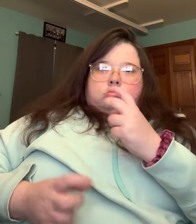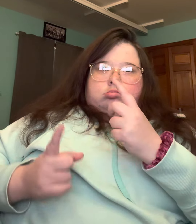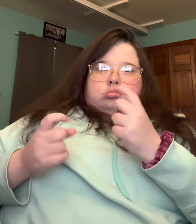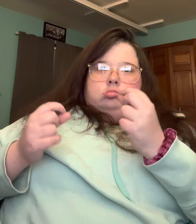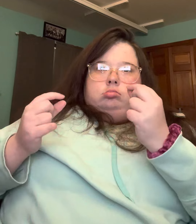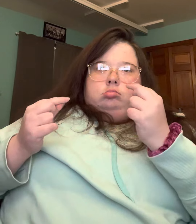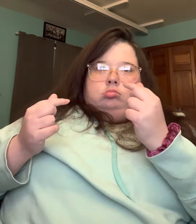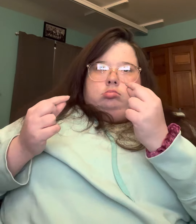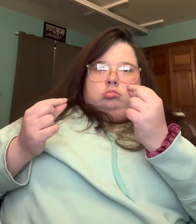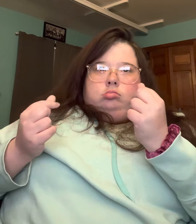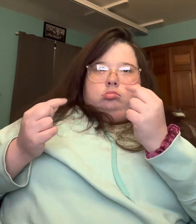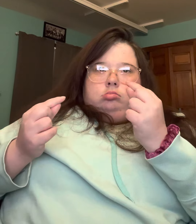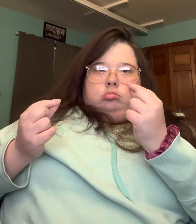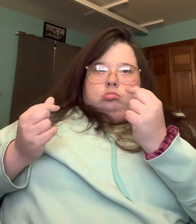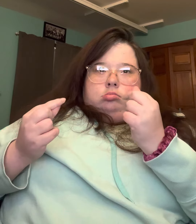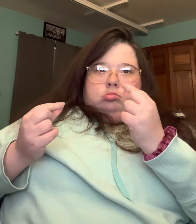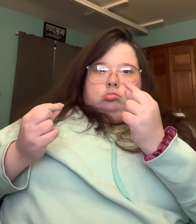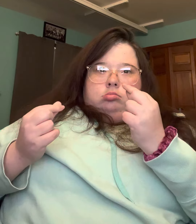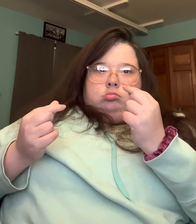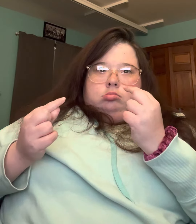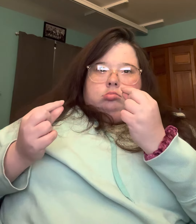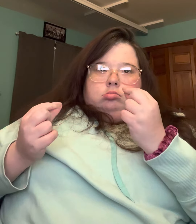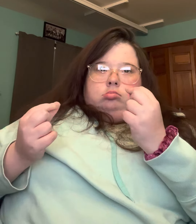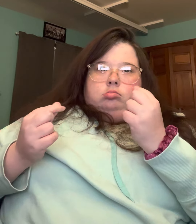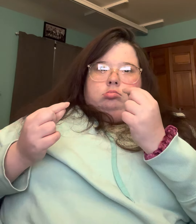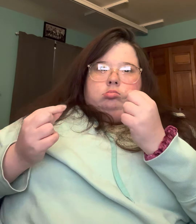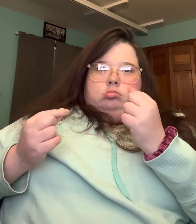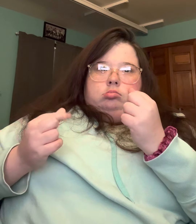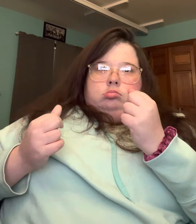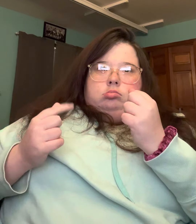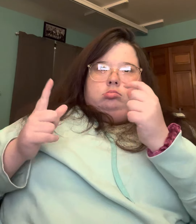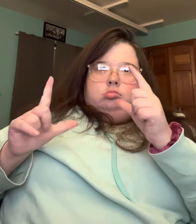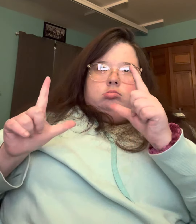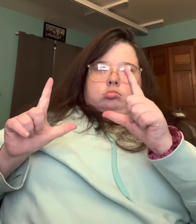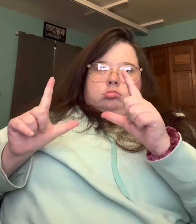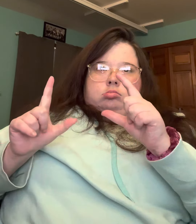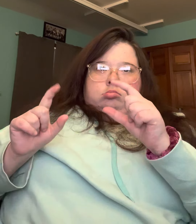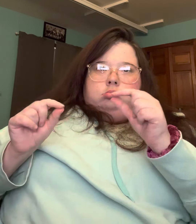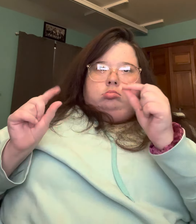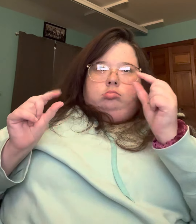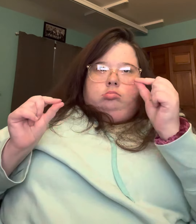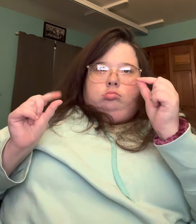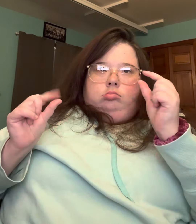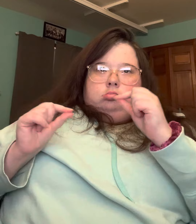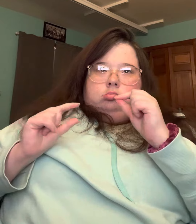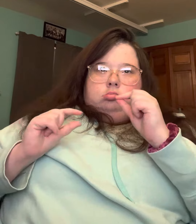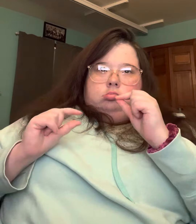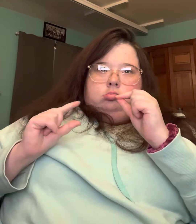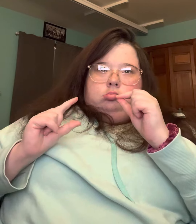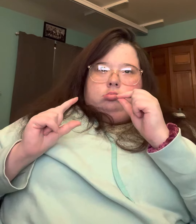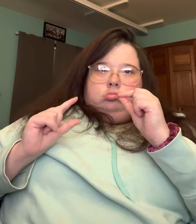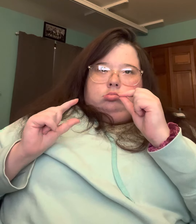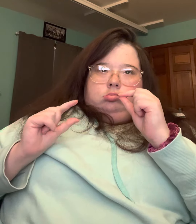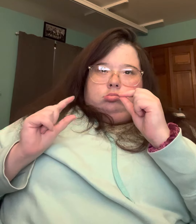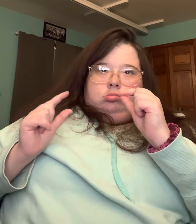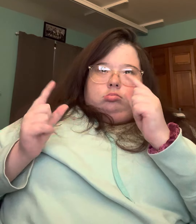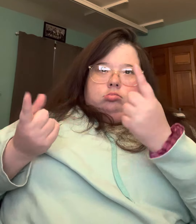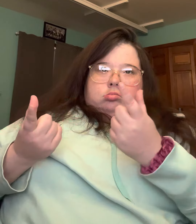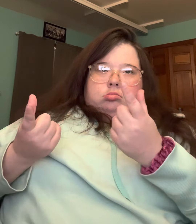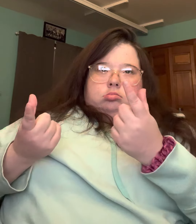what do? What do? It's like you're pinching with your thumb and index finger.